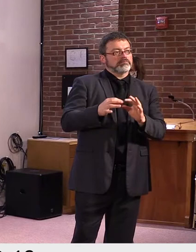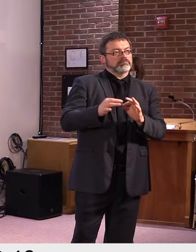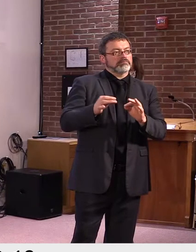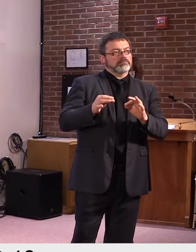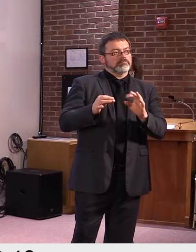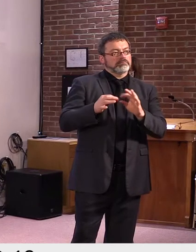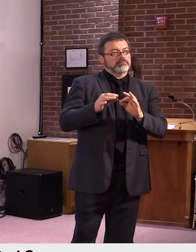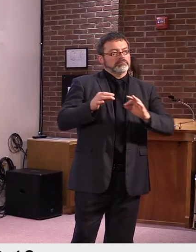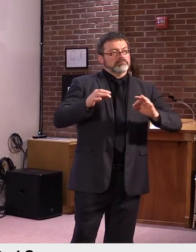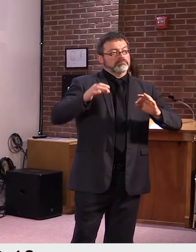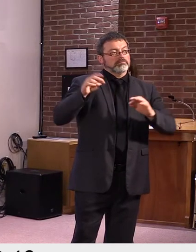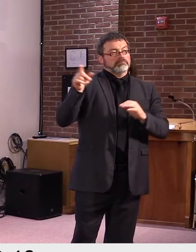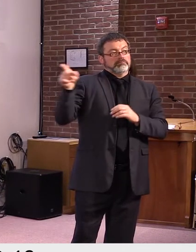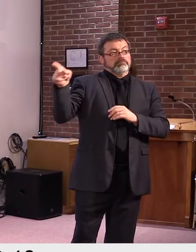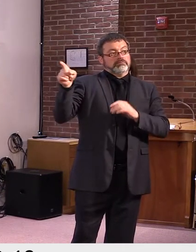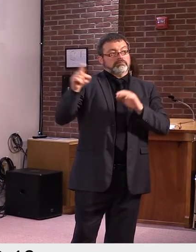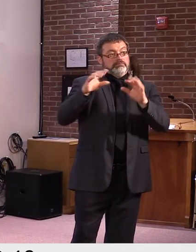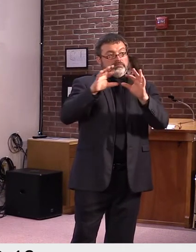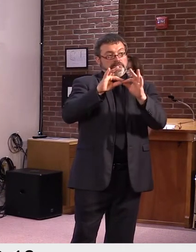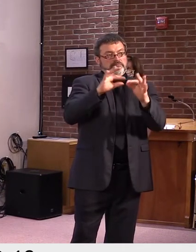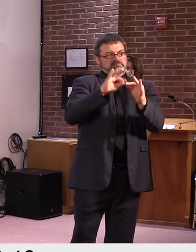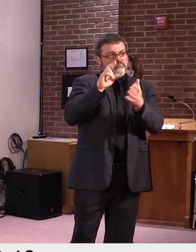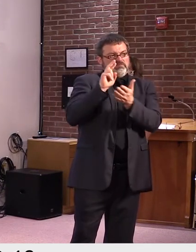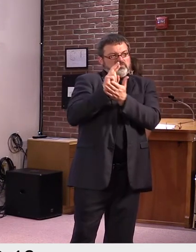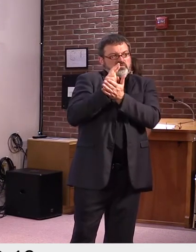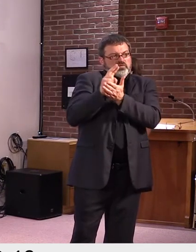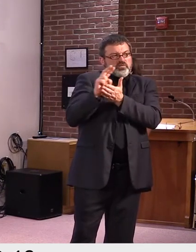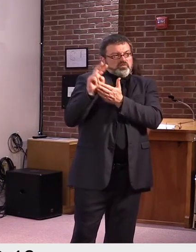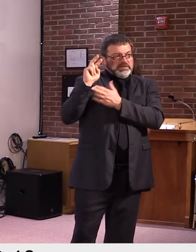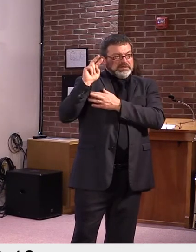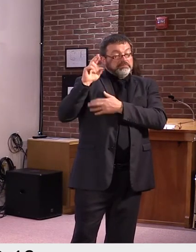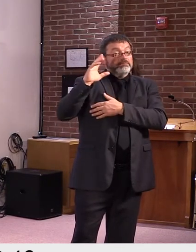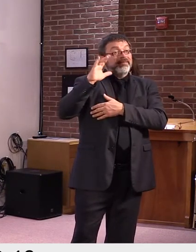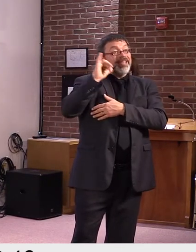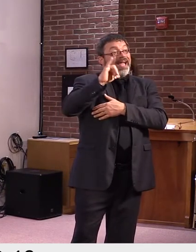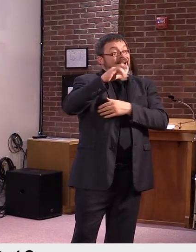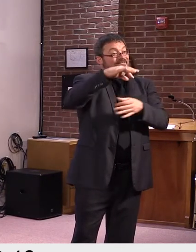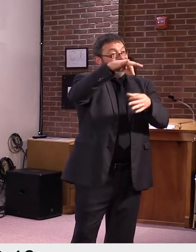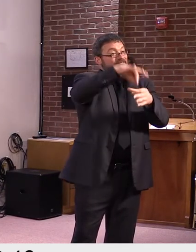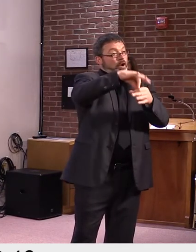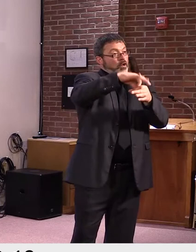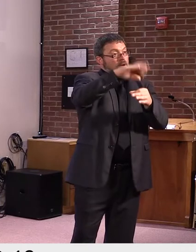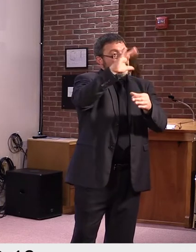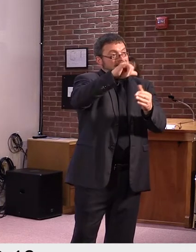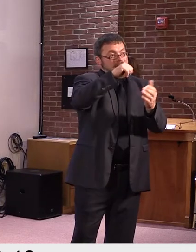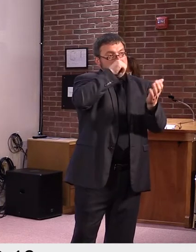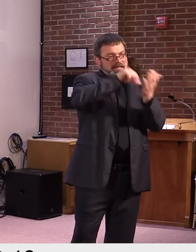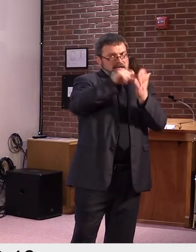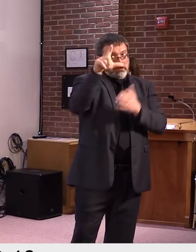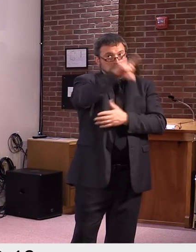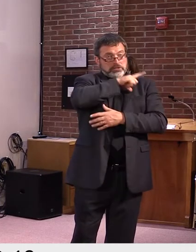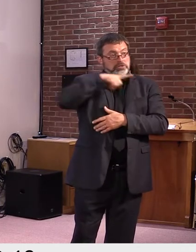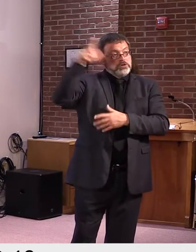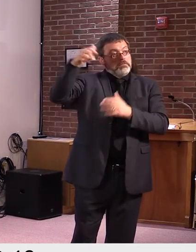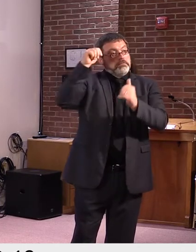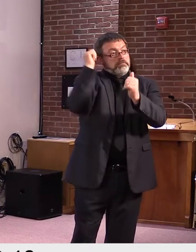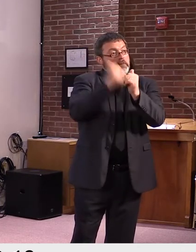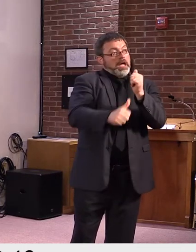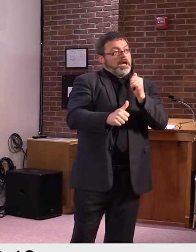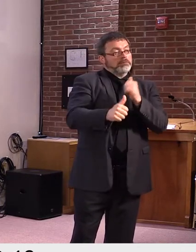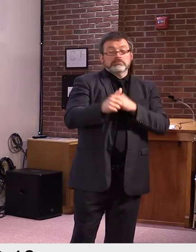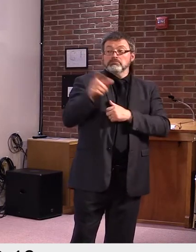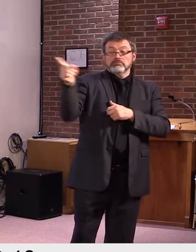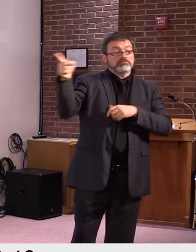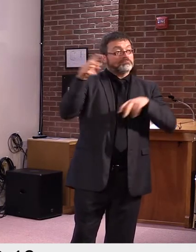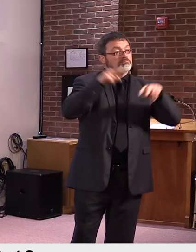bill, you would take a look at it then. It passed last week without any of the amendments proposed to protect against possible fraud